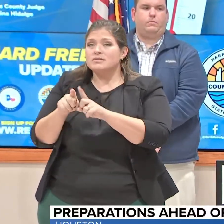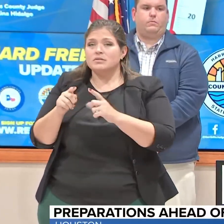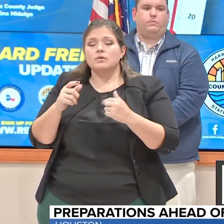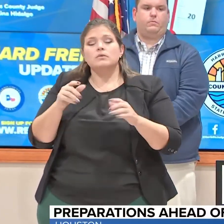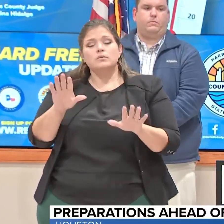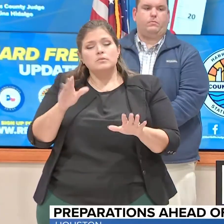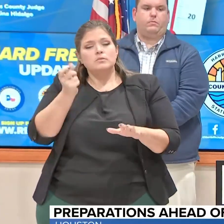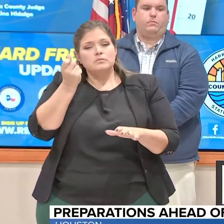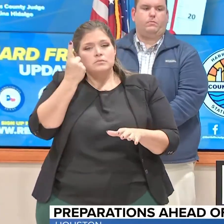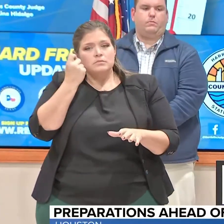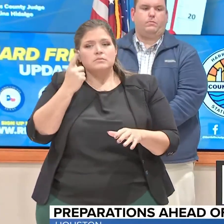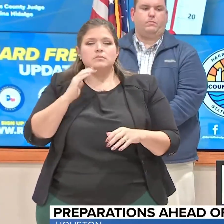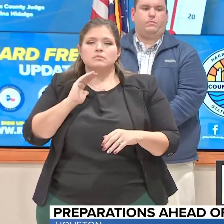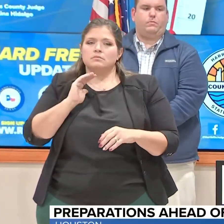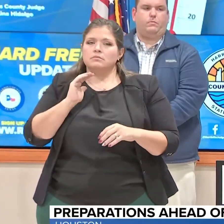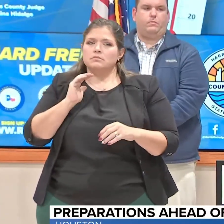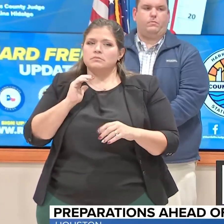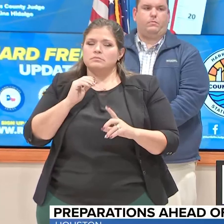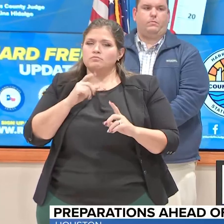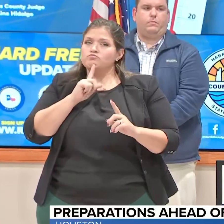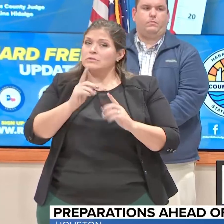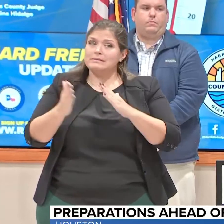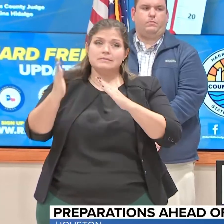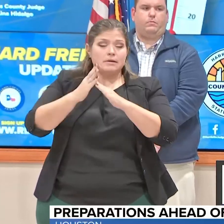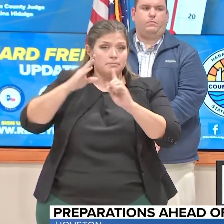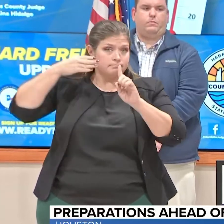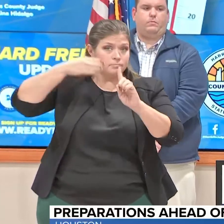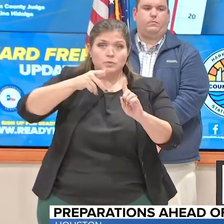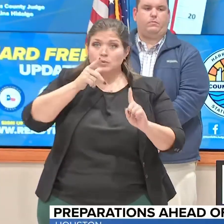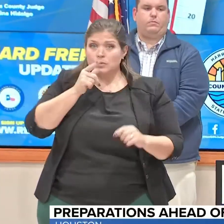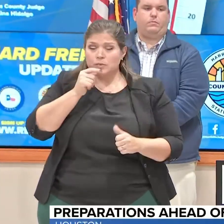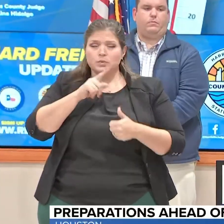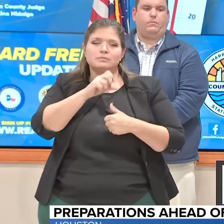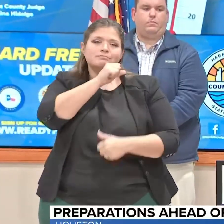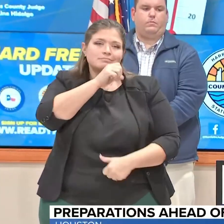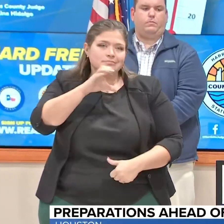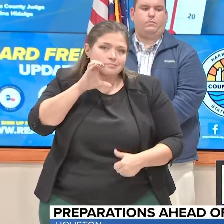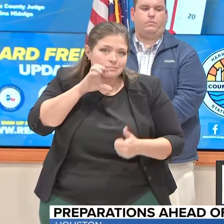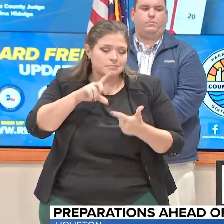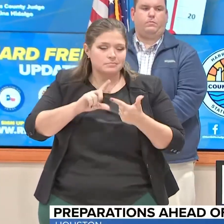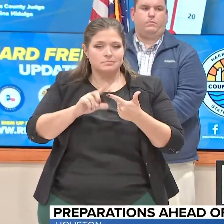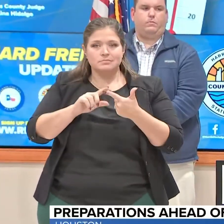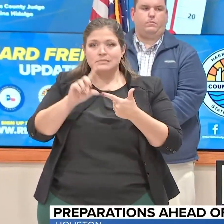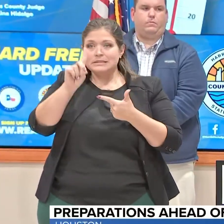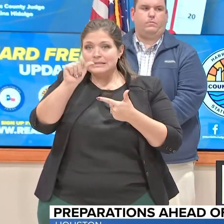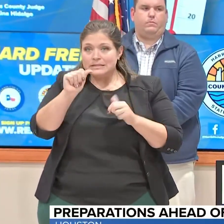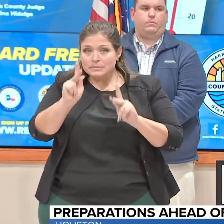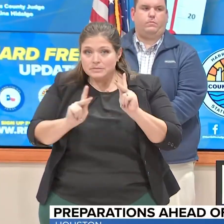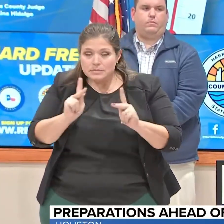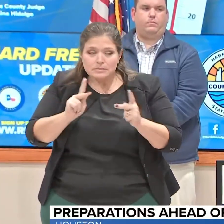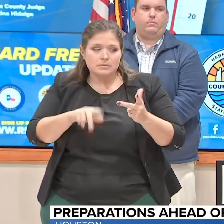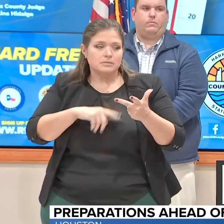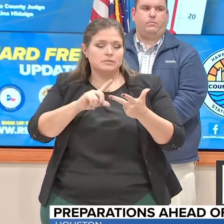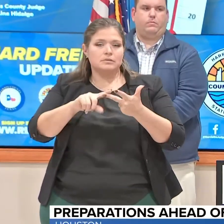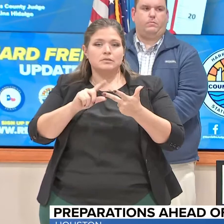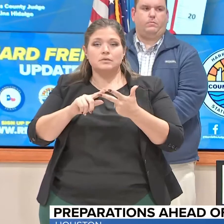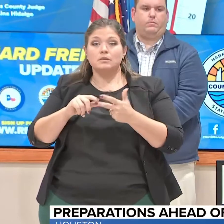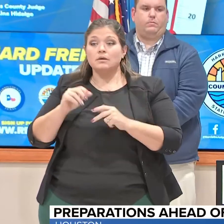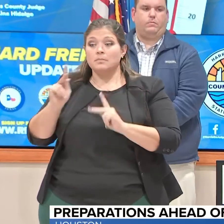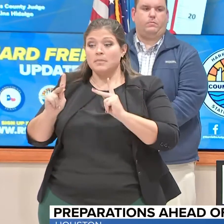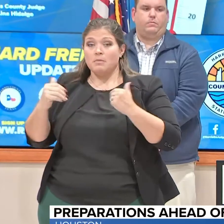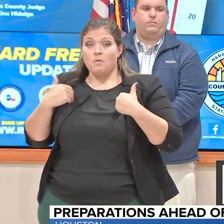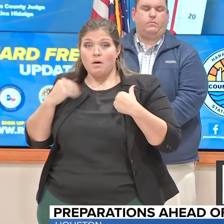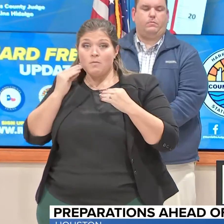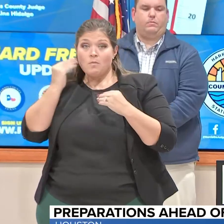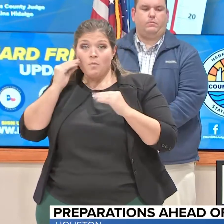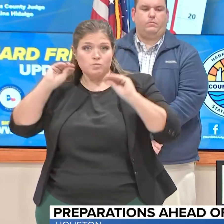sensitive to our seniors, people with disabilities, to our homeless population. So for example, if